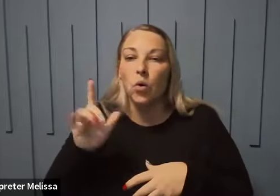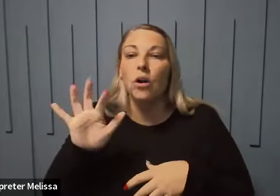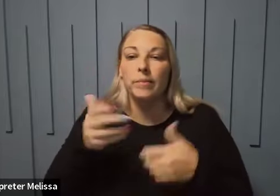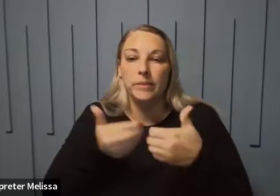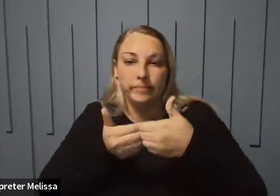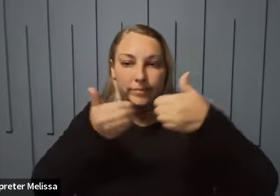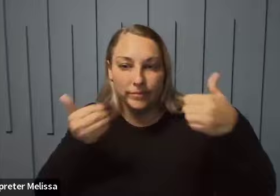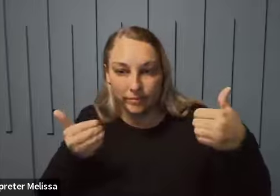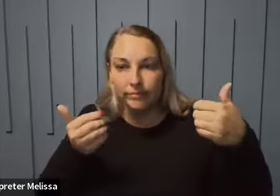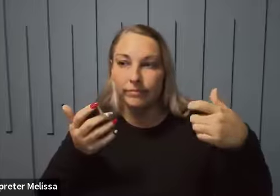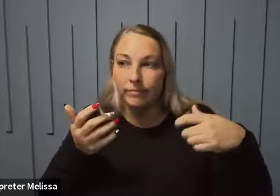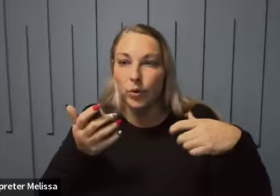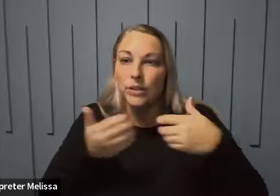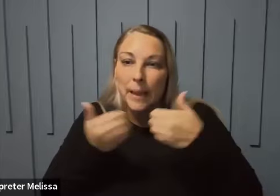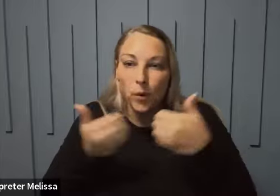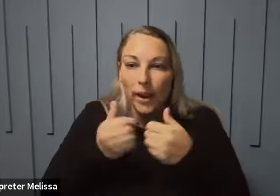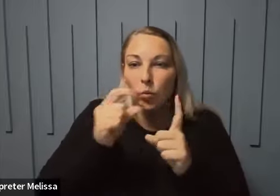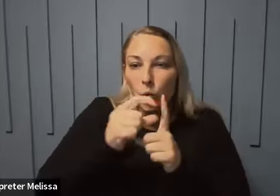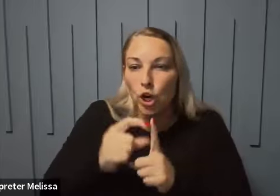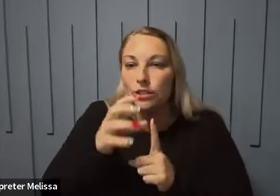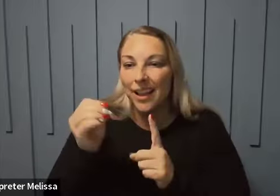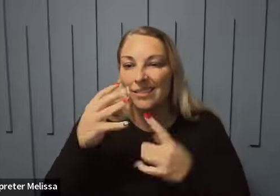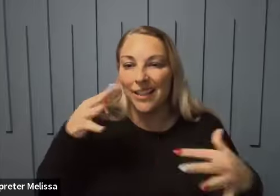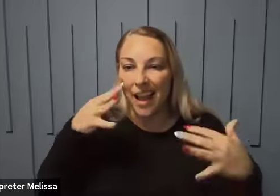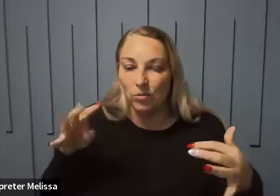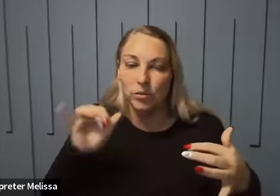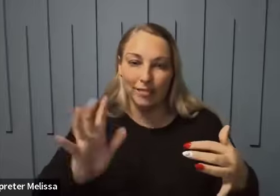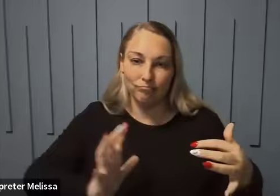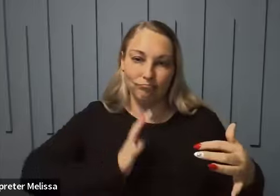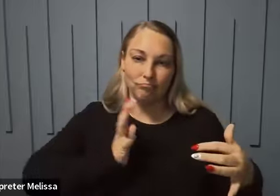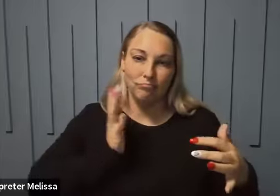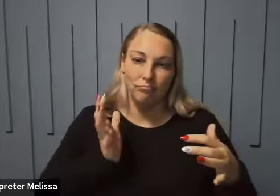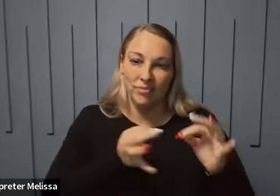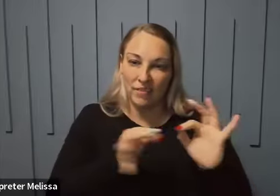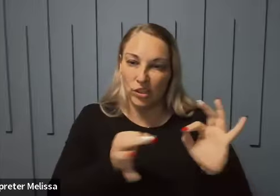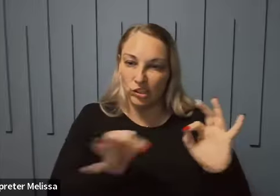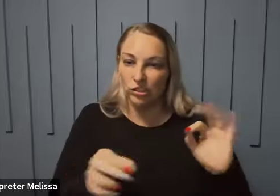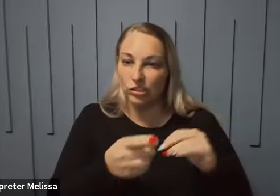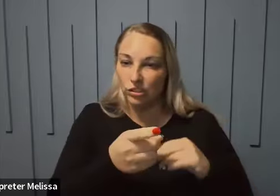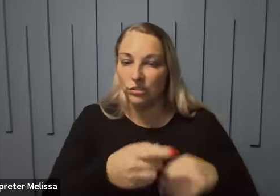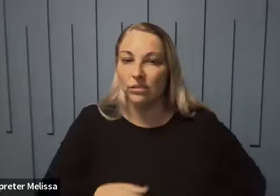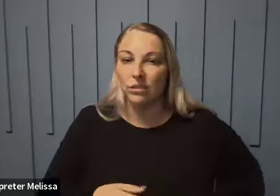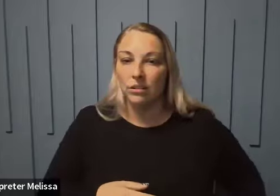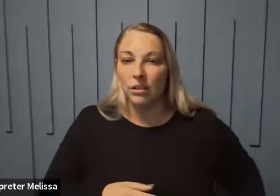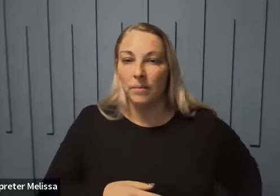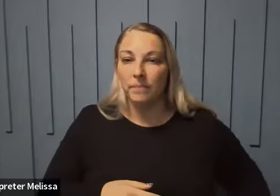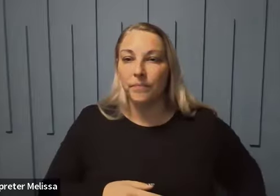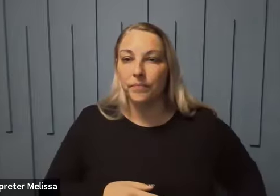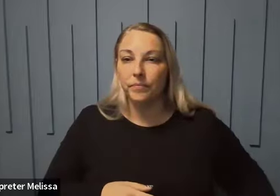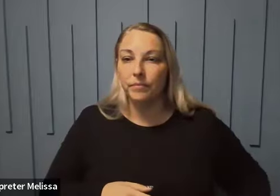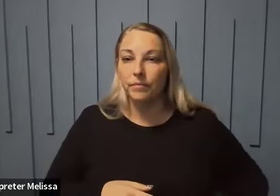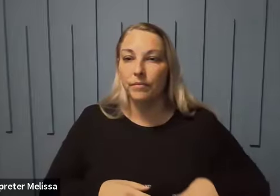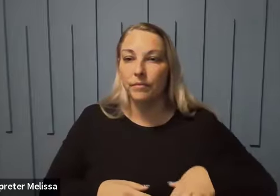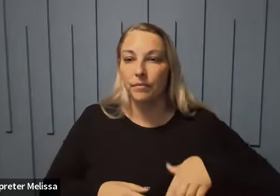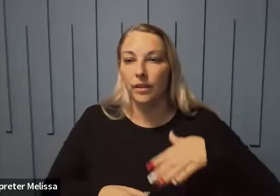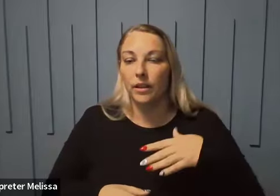other. So that's the formal definition. The four placements on the mouth are like